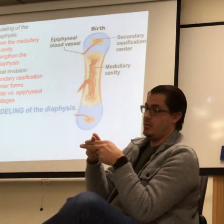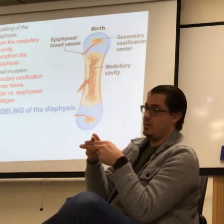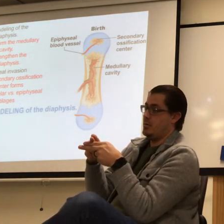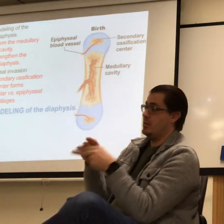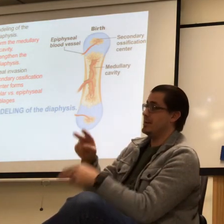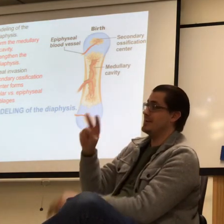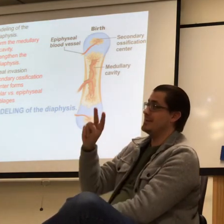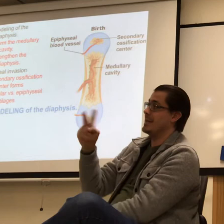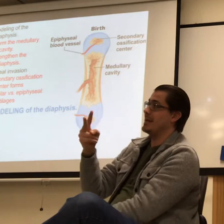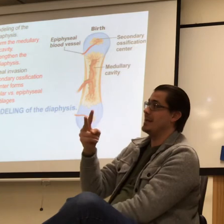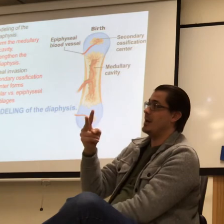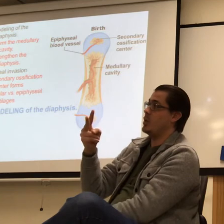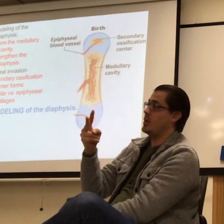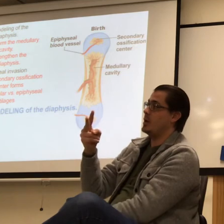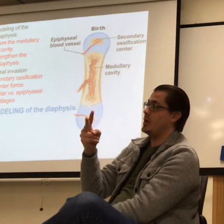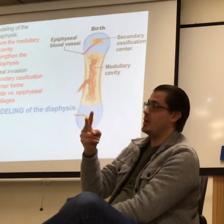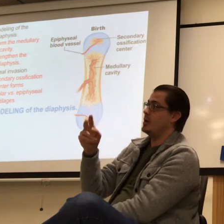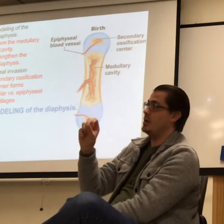secondary